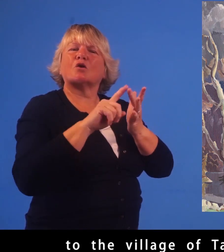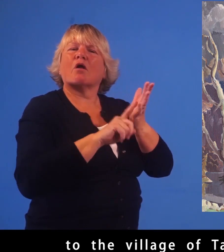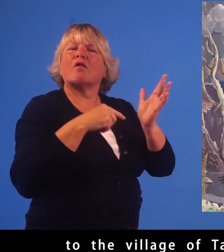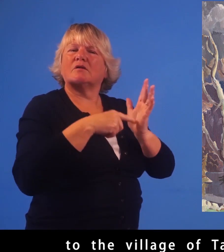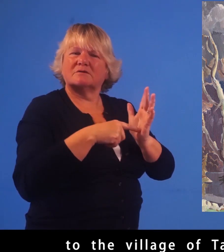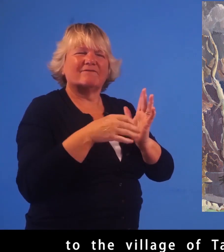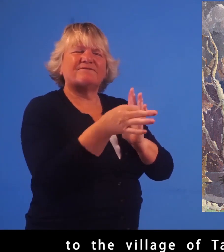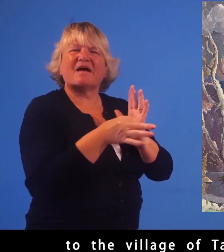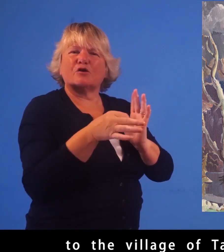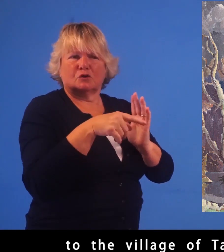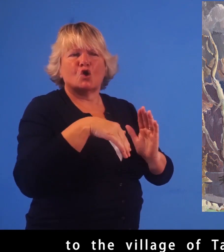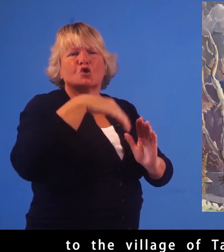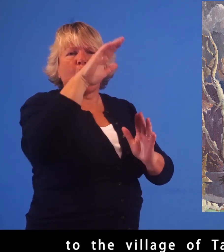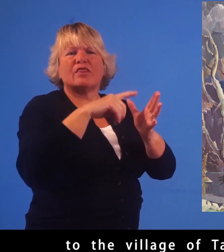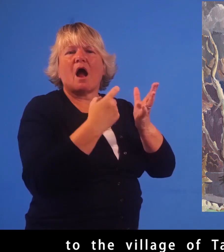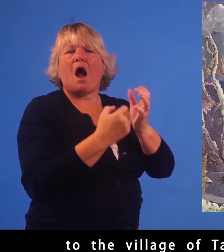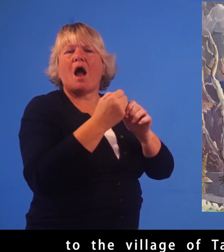in North Argyll.